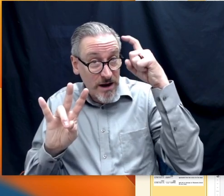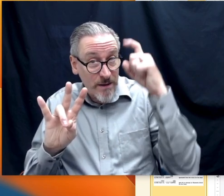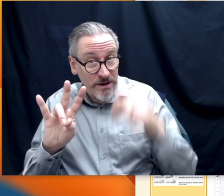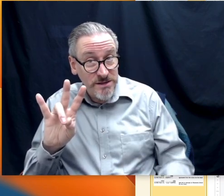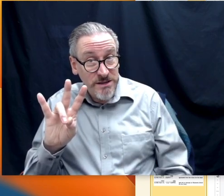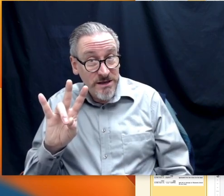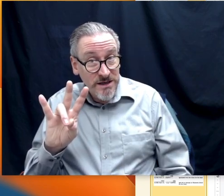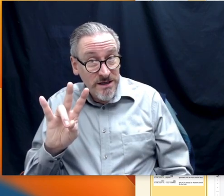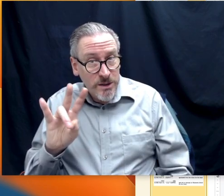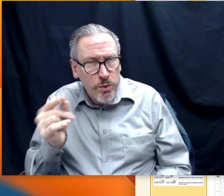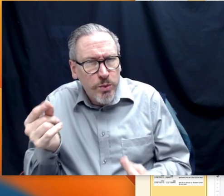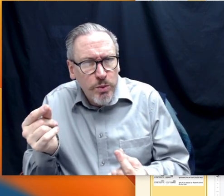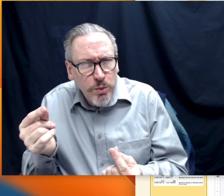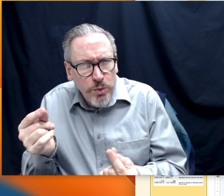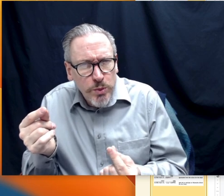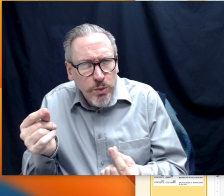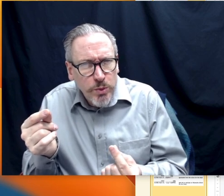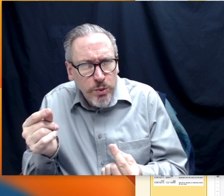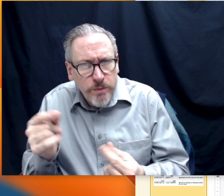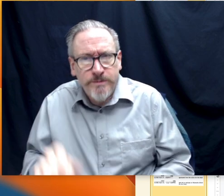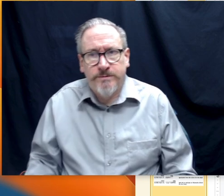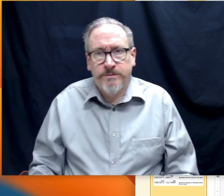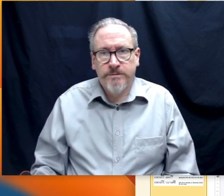Right, eyebrows.